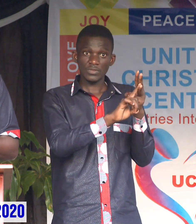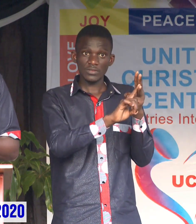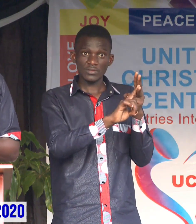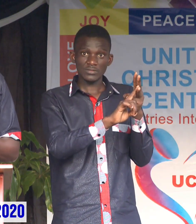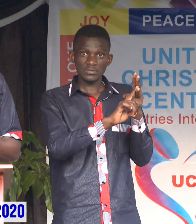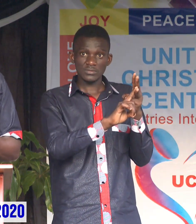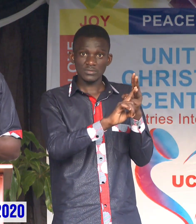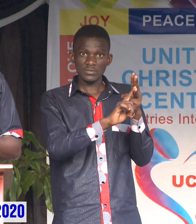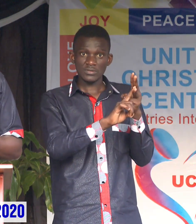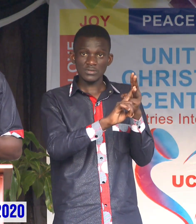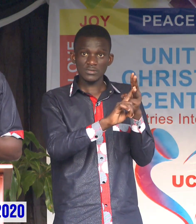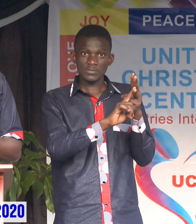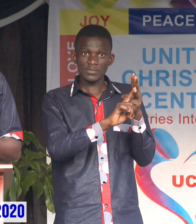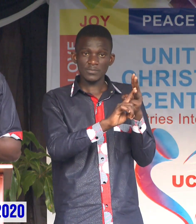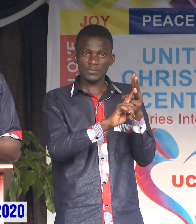debauchery, something like that. Obukaba.